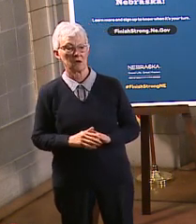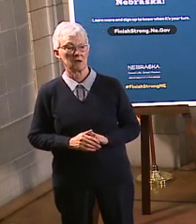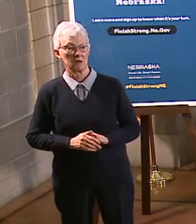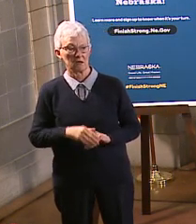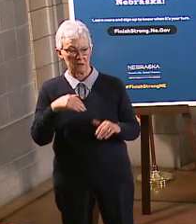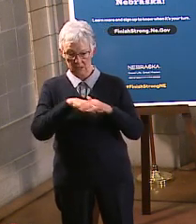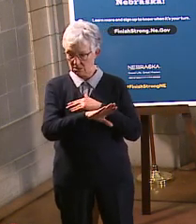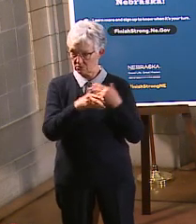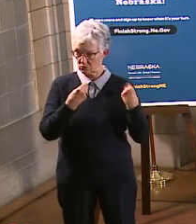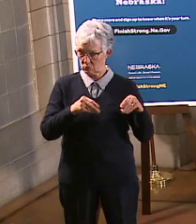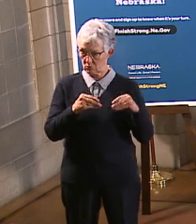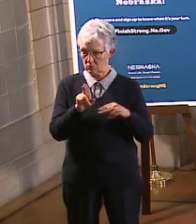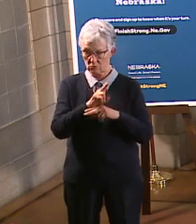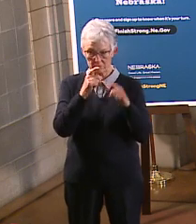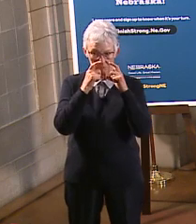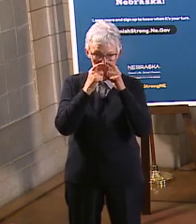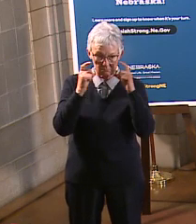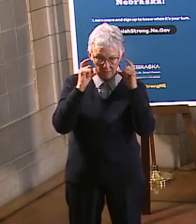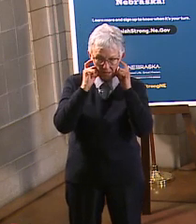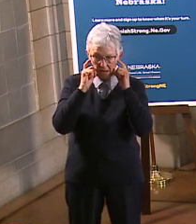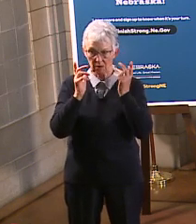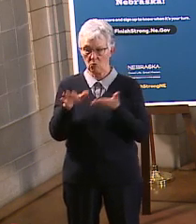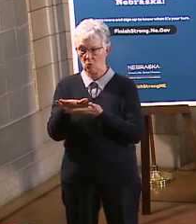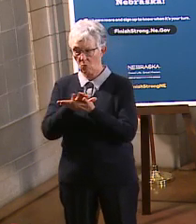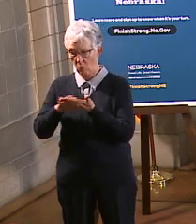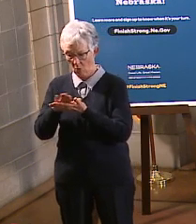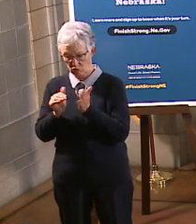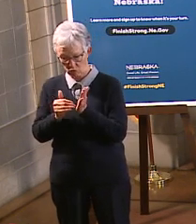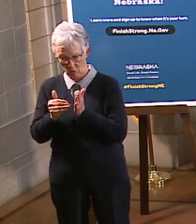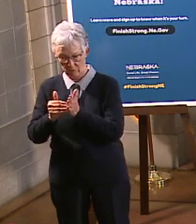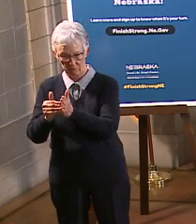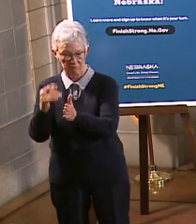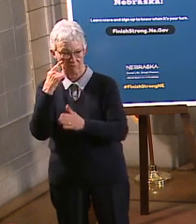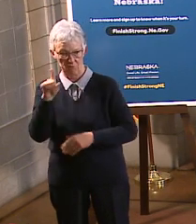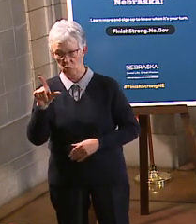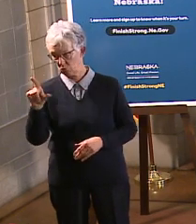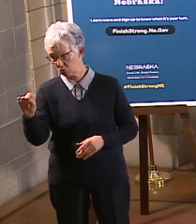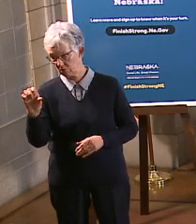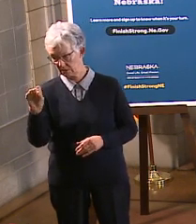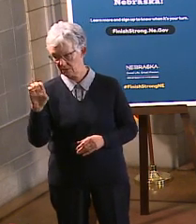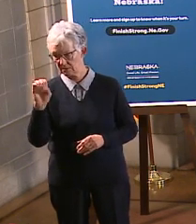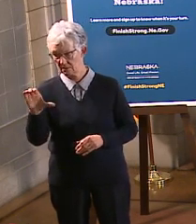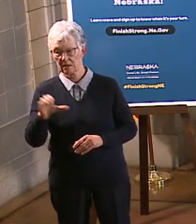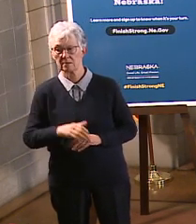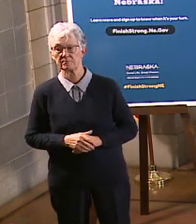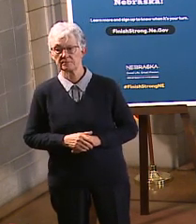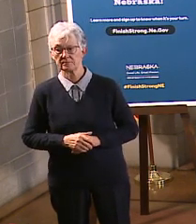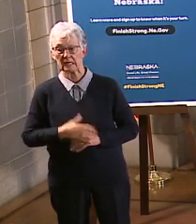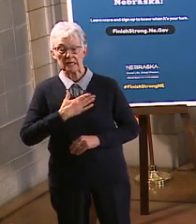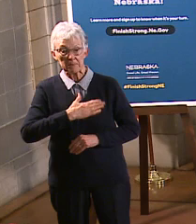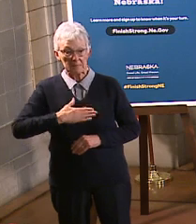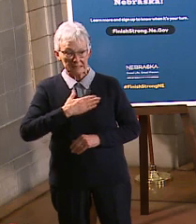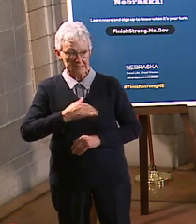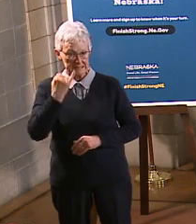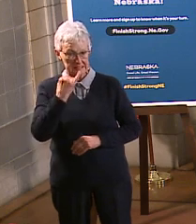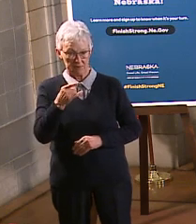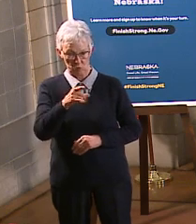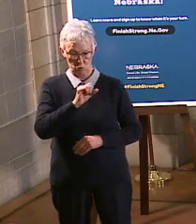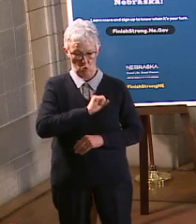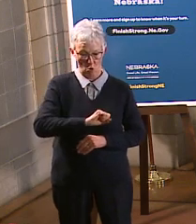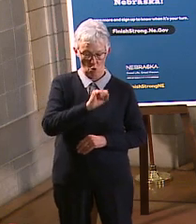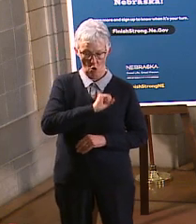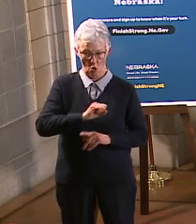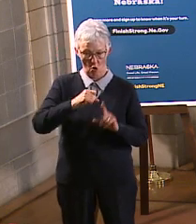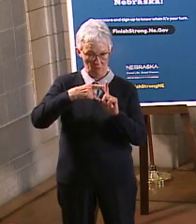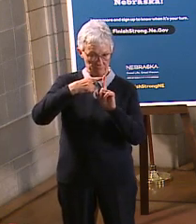store, wash your hands often for 20 seconds at a time, and please, please, please, if you have that cough, that fever, if you've lost your sense of taste